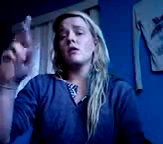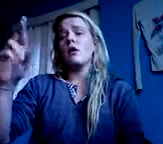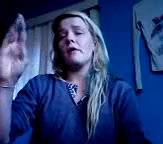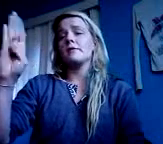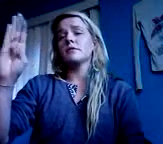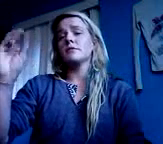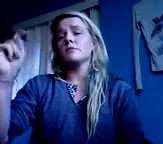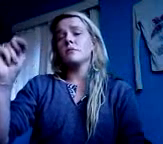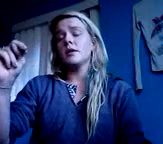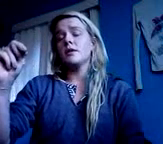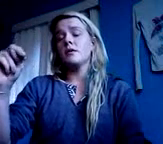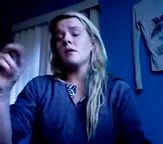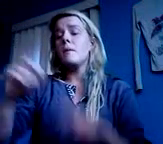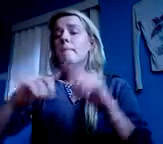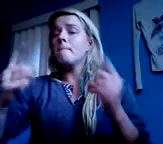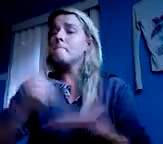Okay, so to balance carbon,